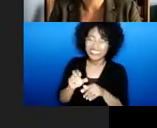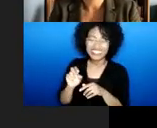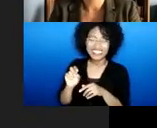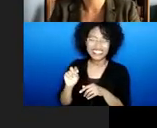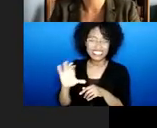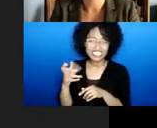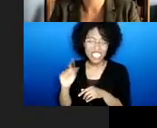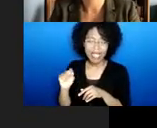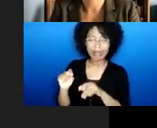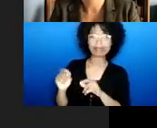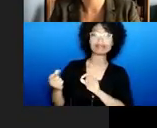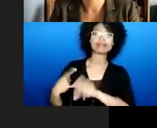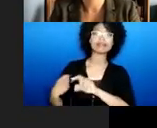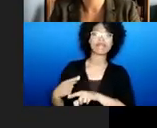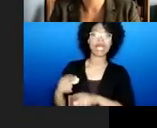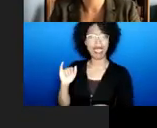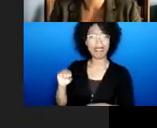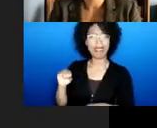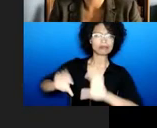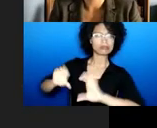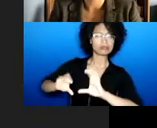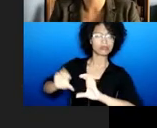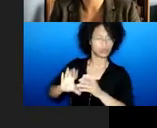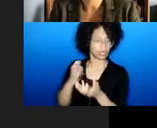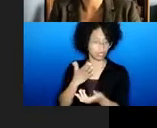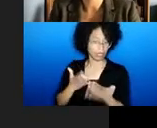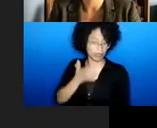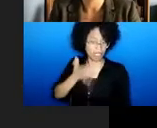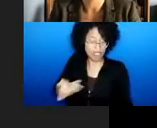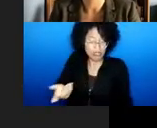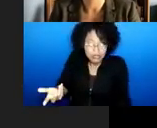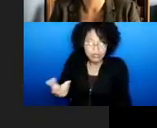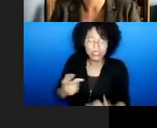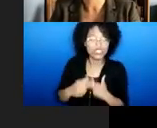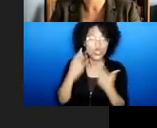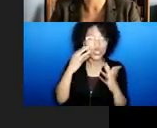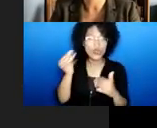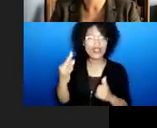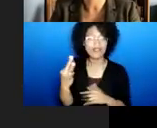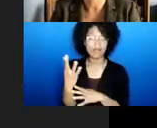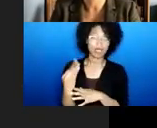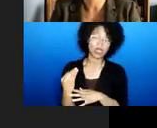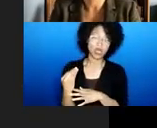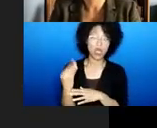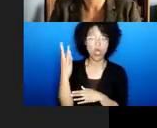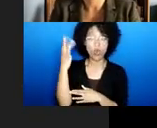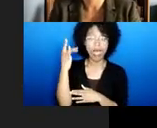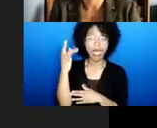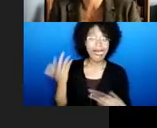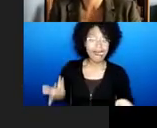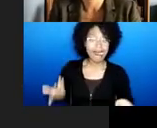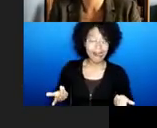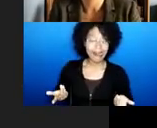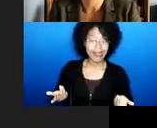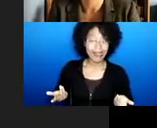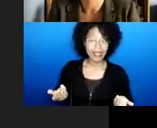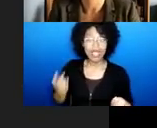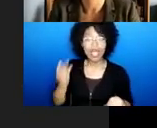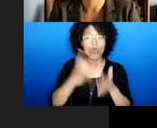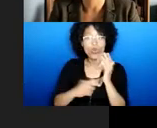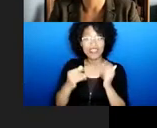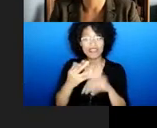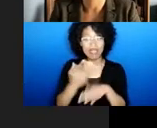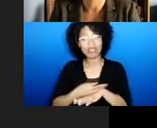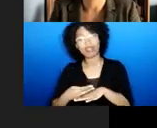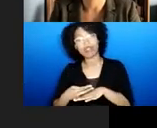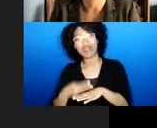of, operate in a way where you realize you don't know. You don't know if somebody has video off. Don't make, because they're lying in bed and that's the way